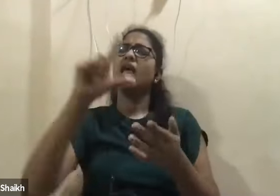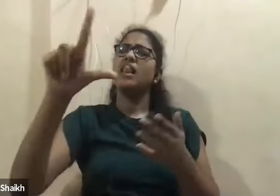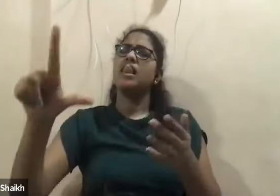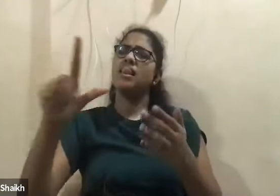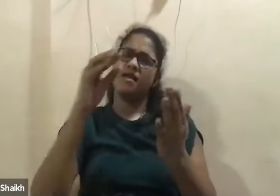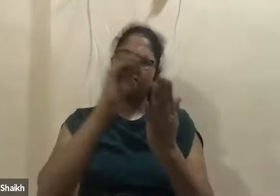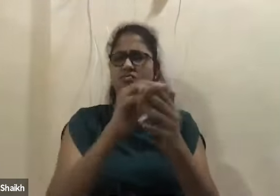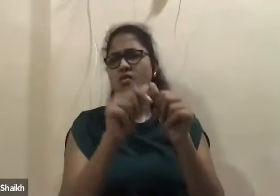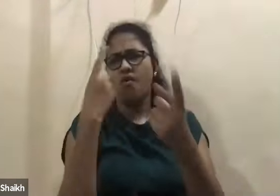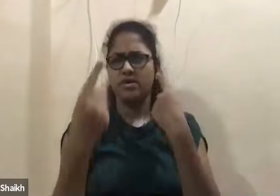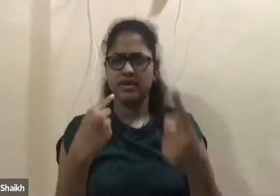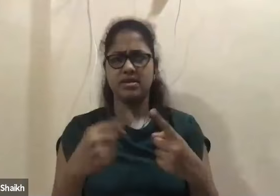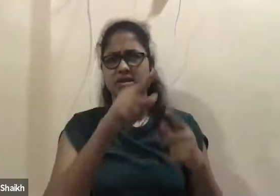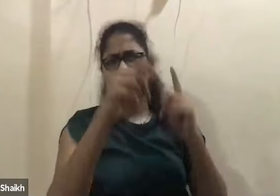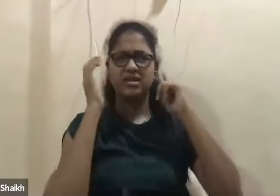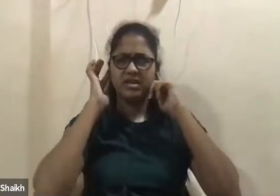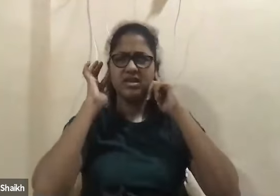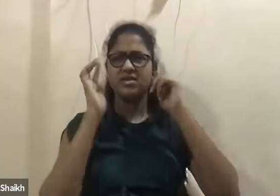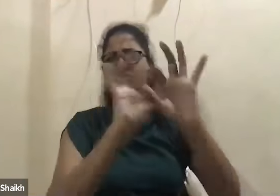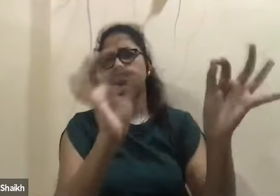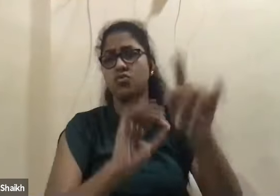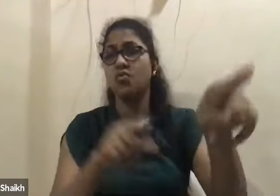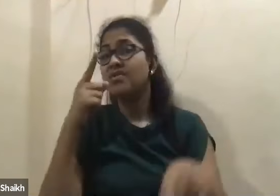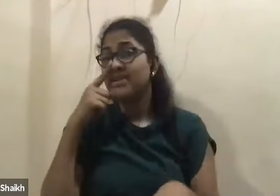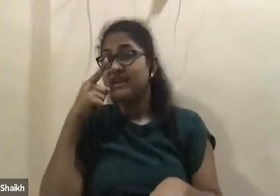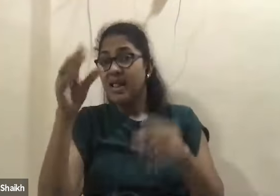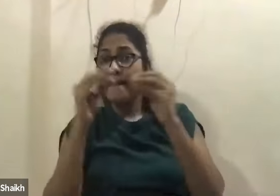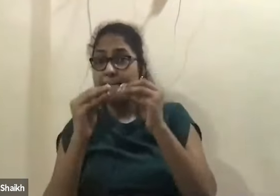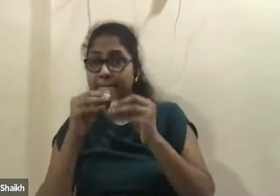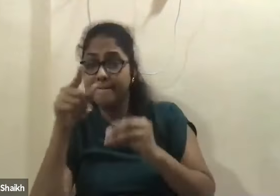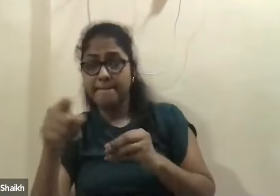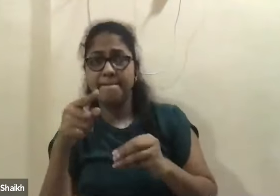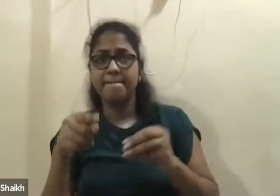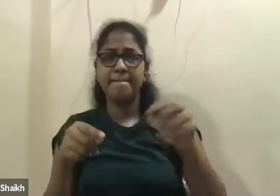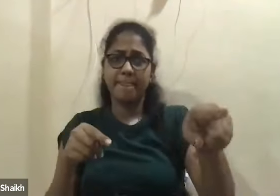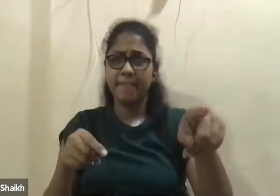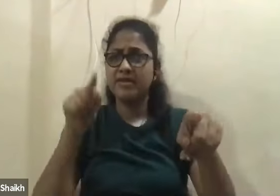That's it. We don't. But now I just want to know that, see if you have a trust when you are,